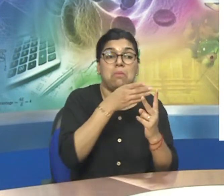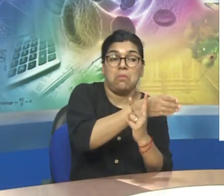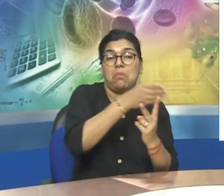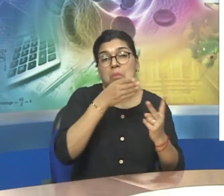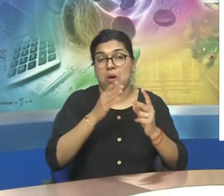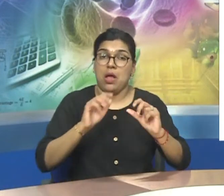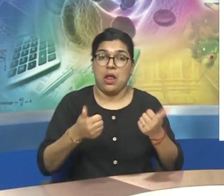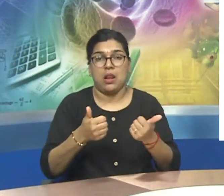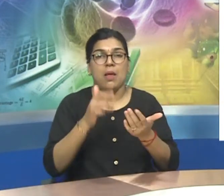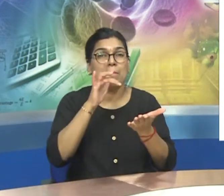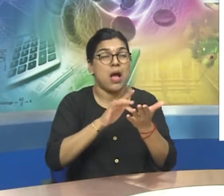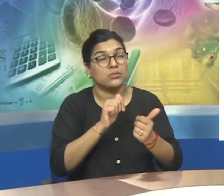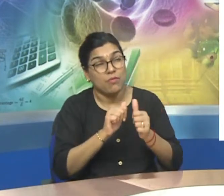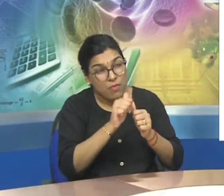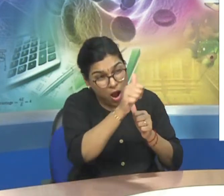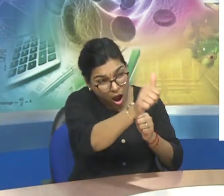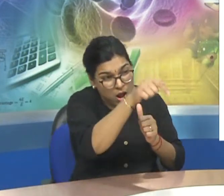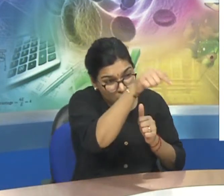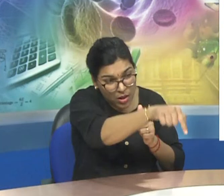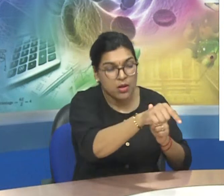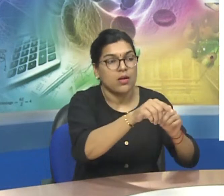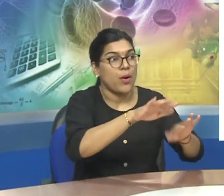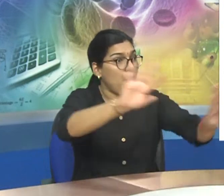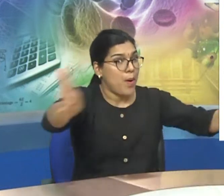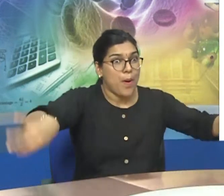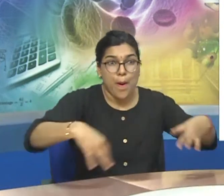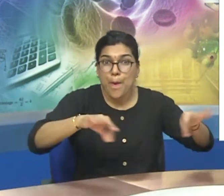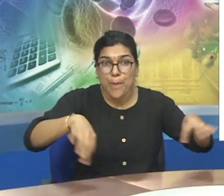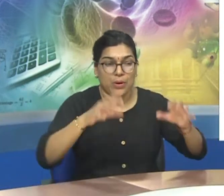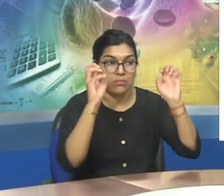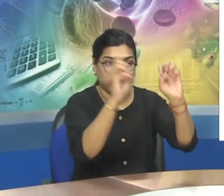So any one of these method is applied